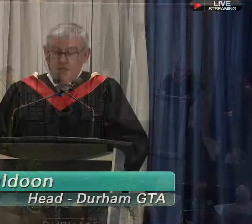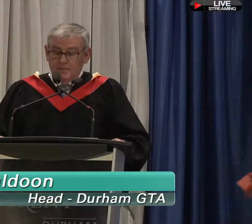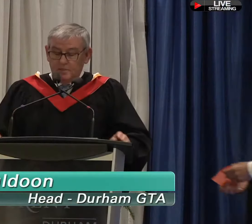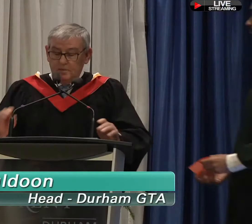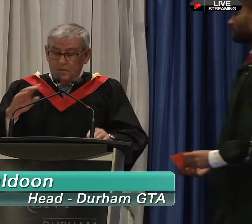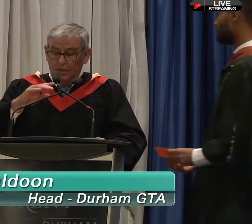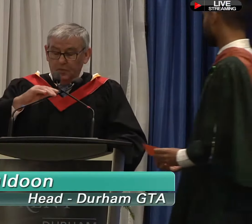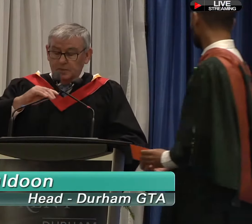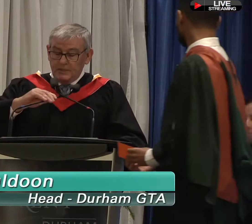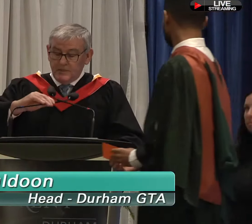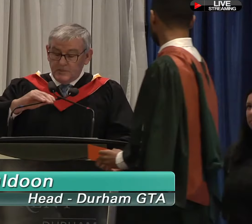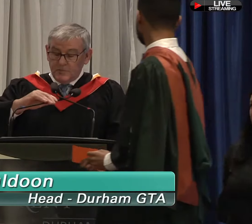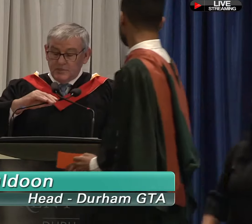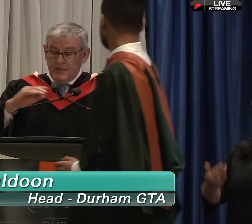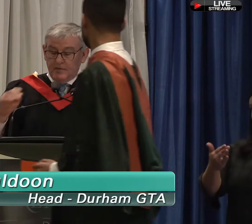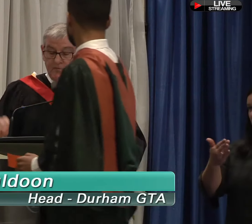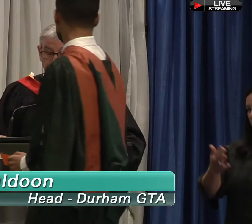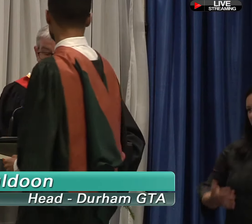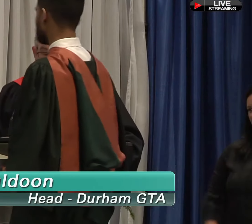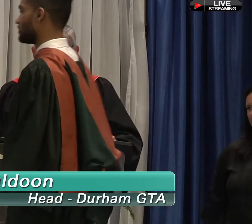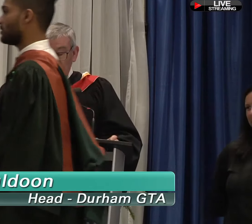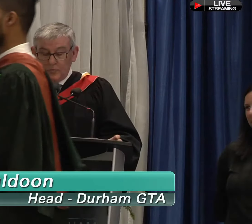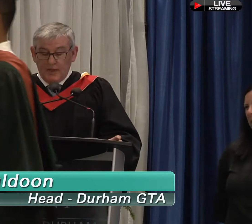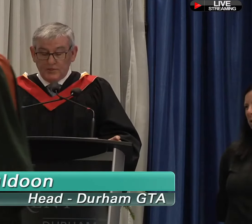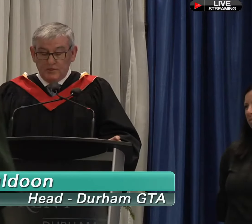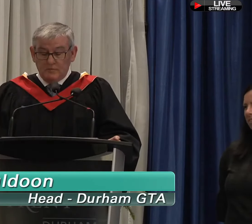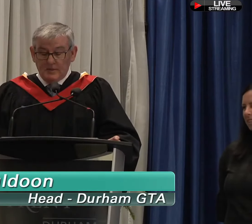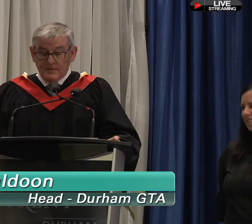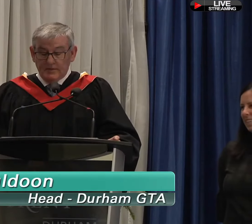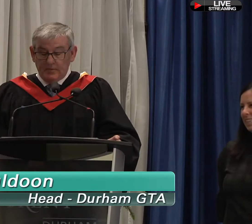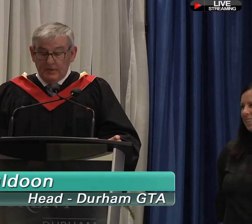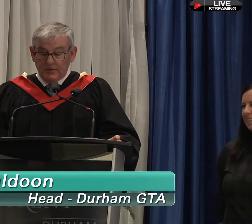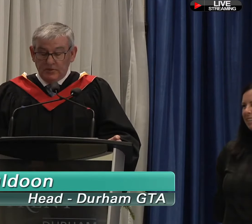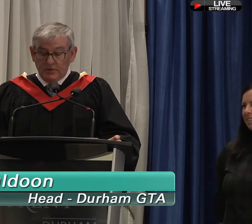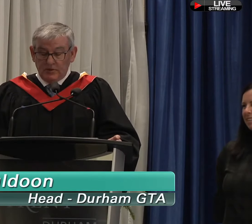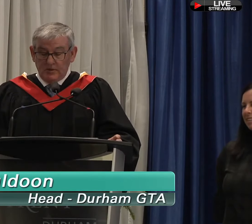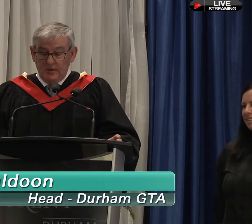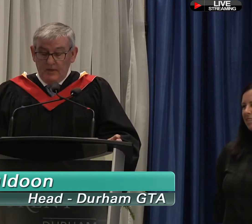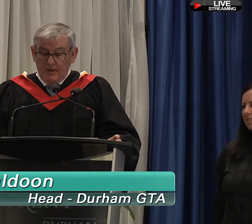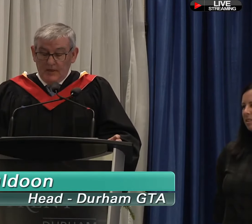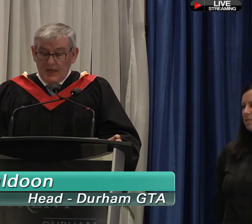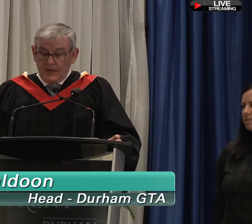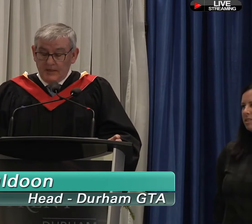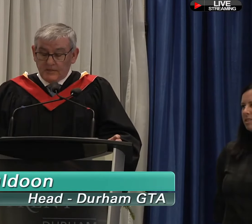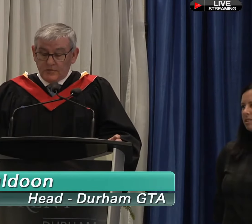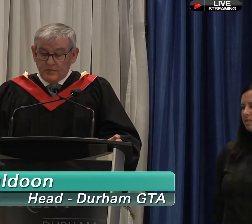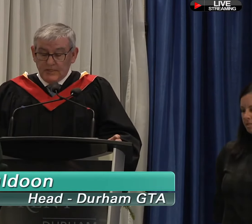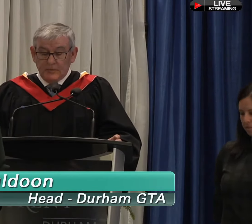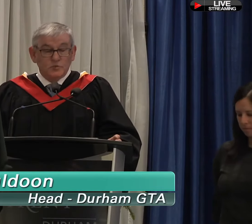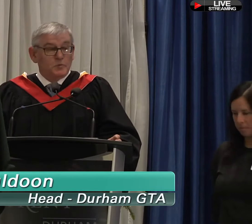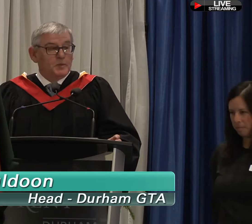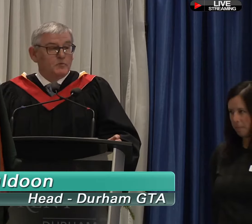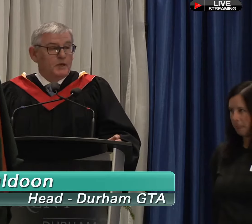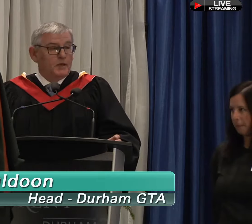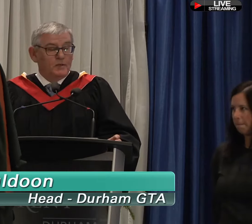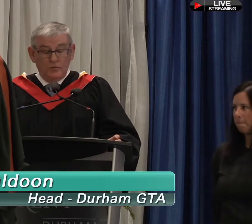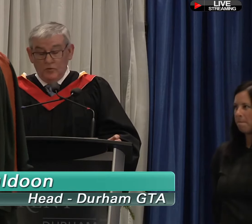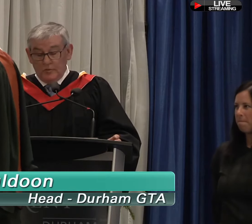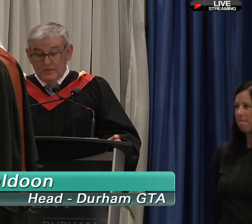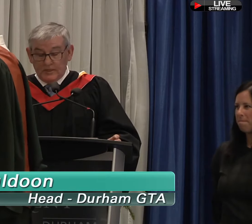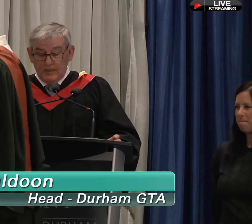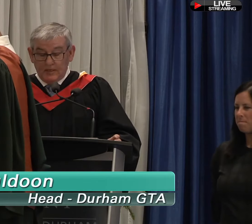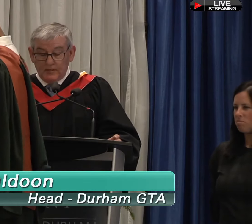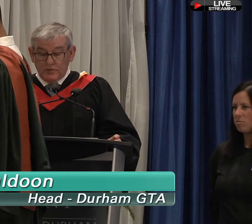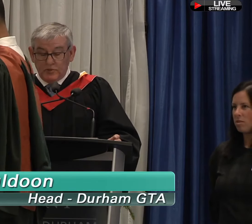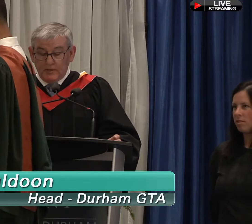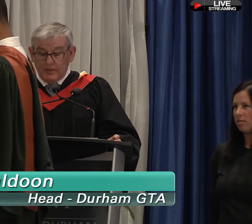Mr. Chancellor, I am pleased to present for the degree of Bachelor of Business Administration candidates whose names will be read, whom